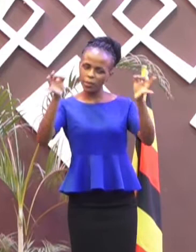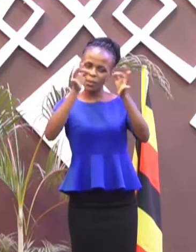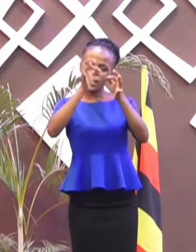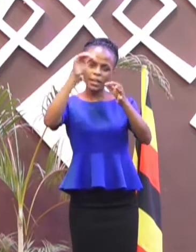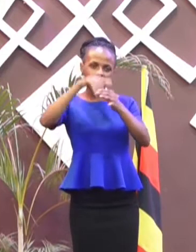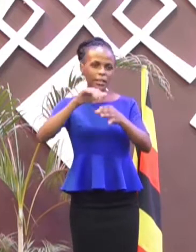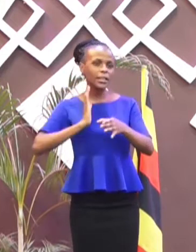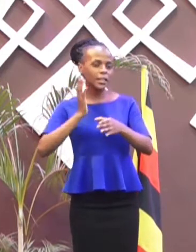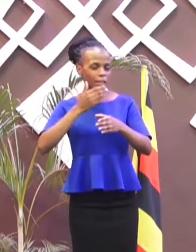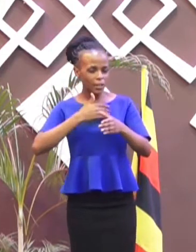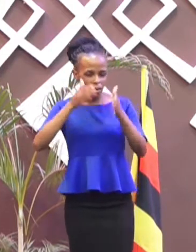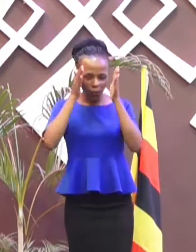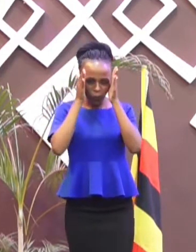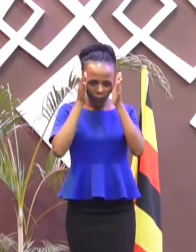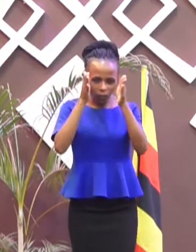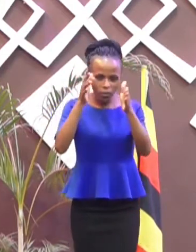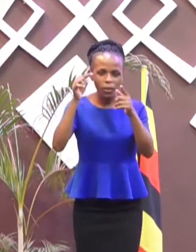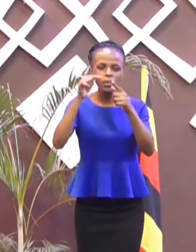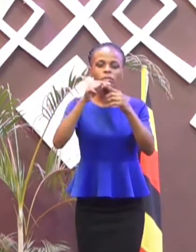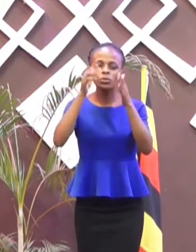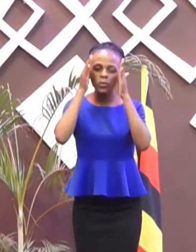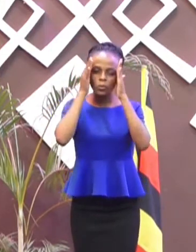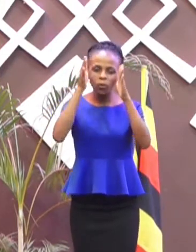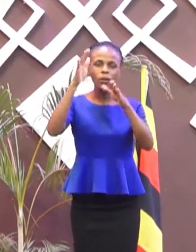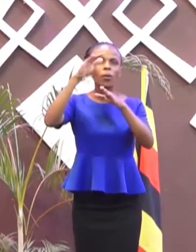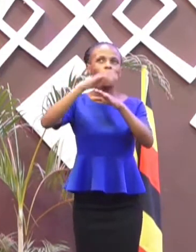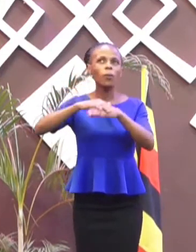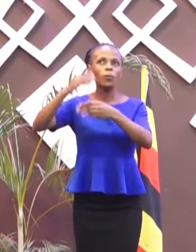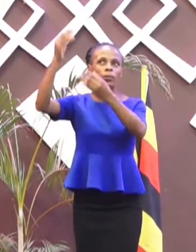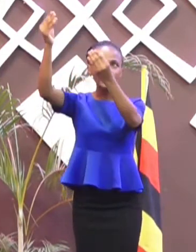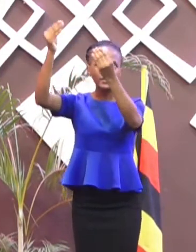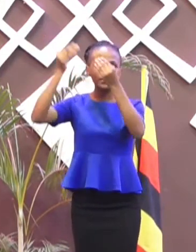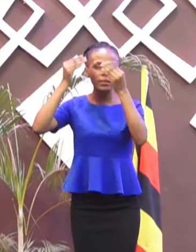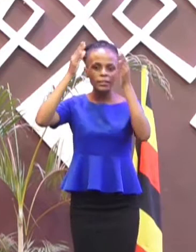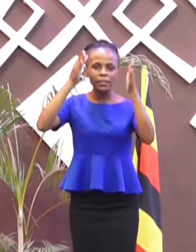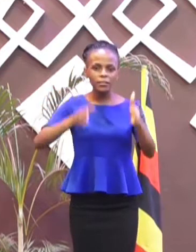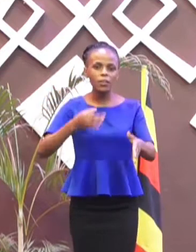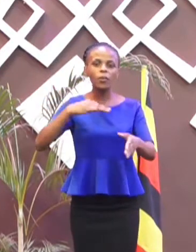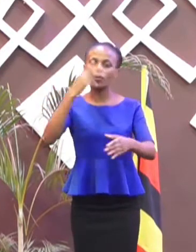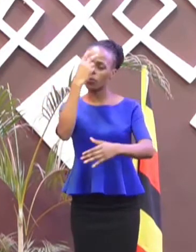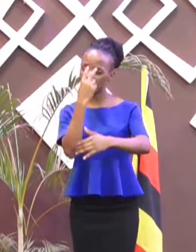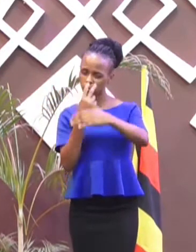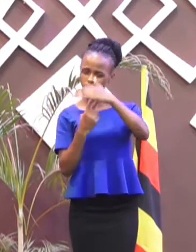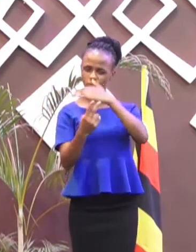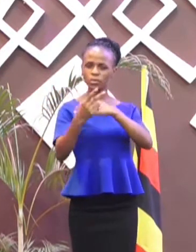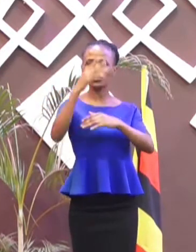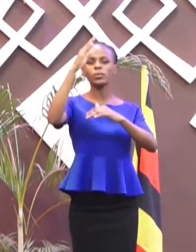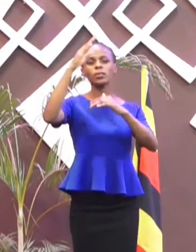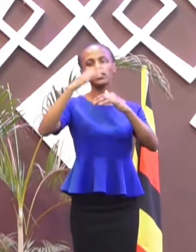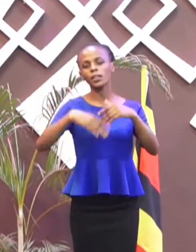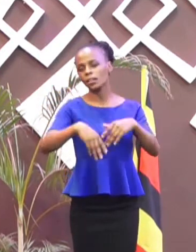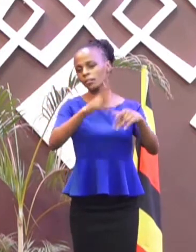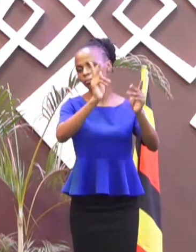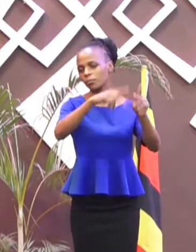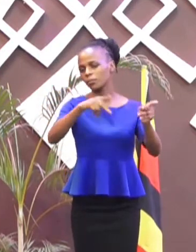to focus on the giver of the vision other than the human being. yensonga lwaki bwe tuba tutambula mu lugendo